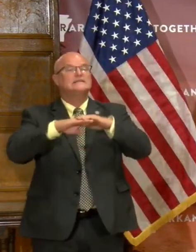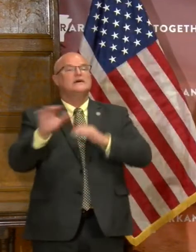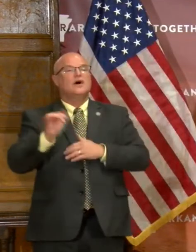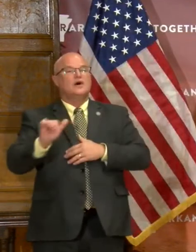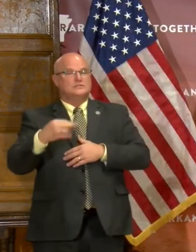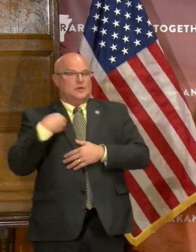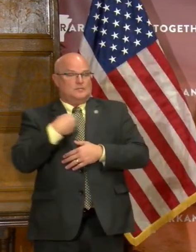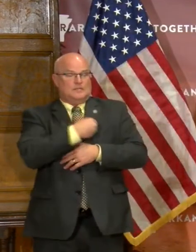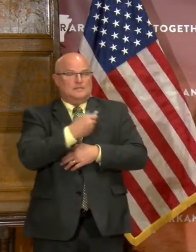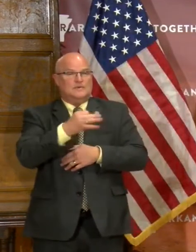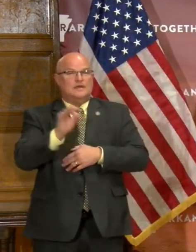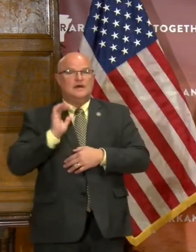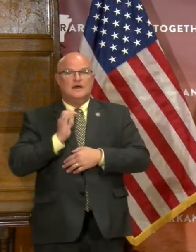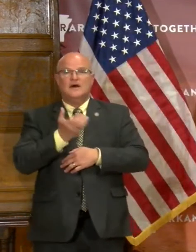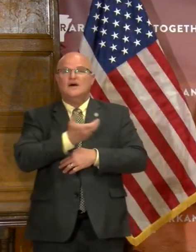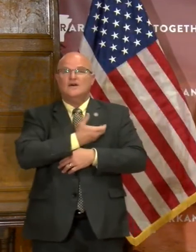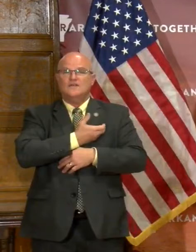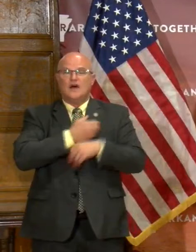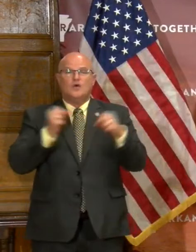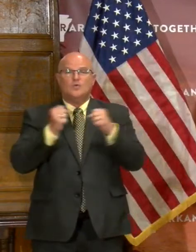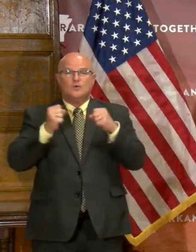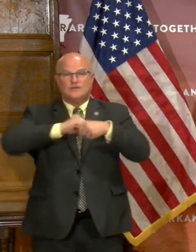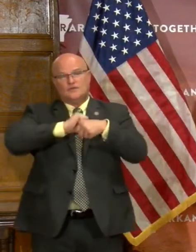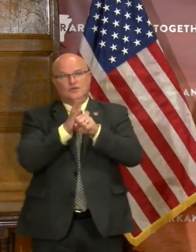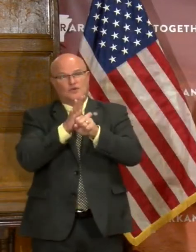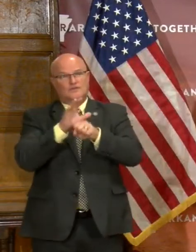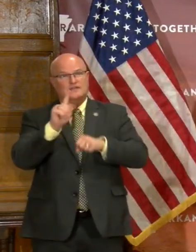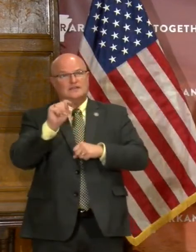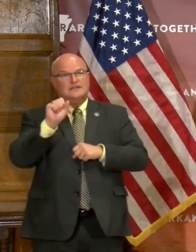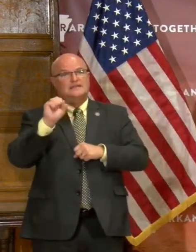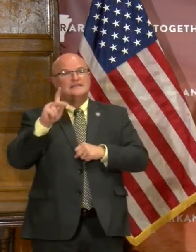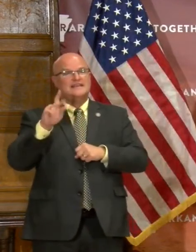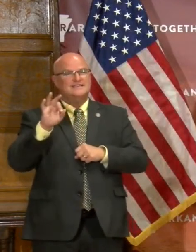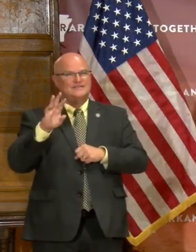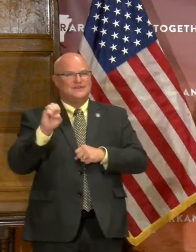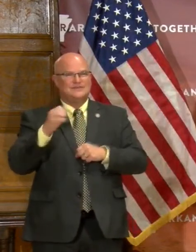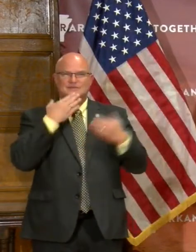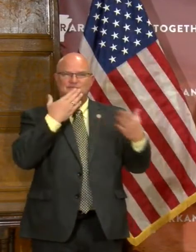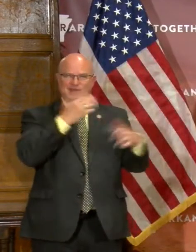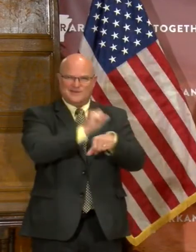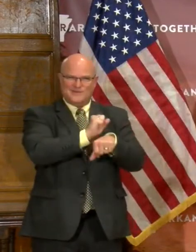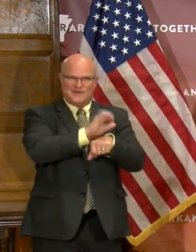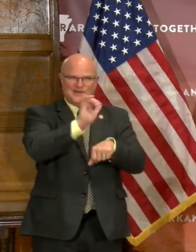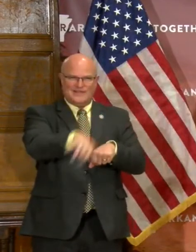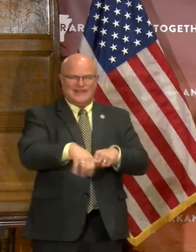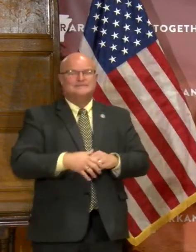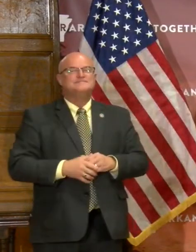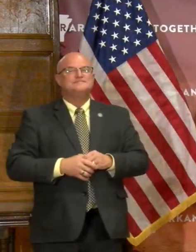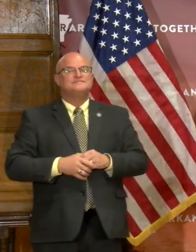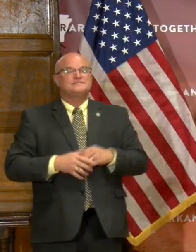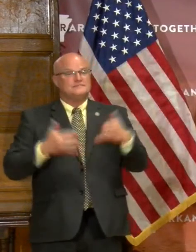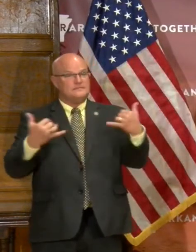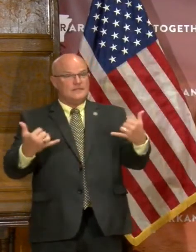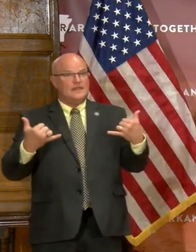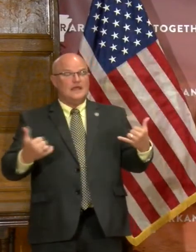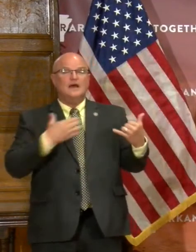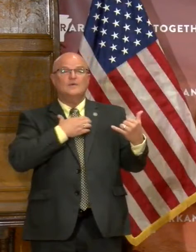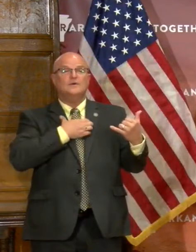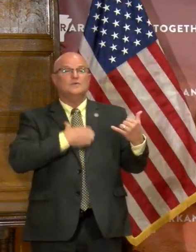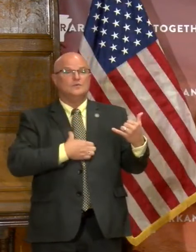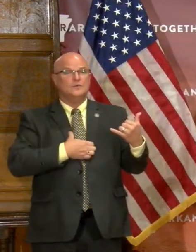a member of our Winter COVID Task Force, and I appreciate his work on that. Let me first